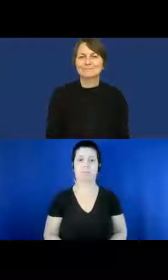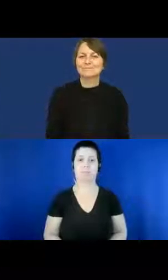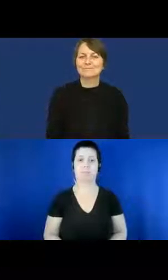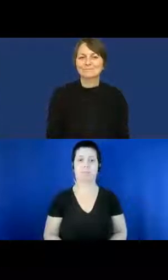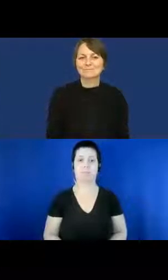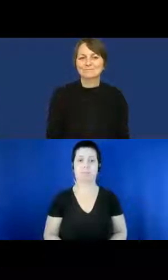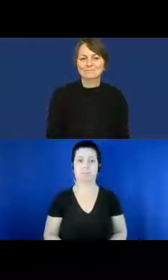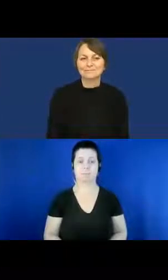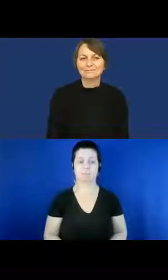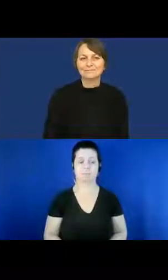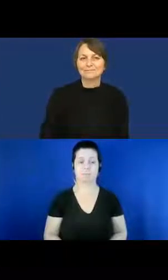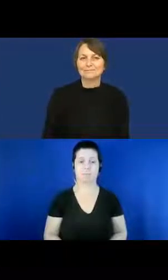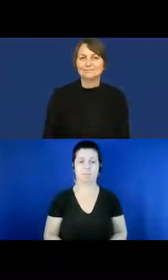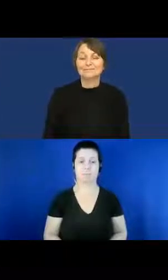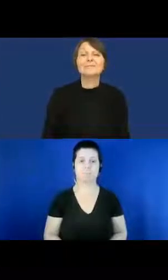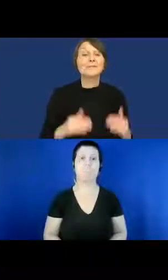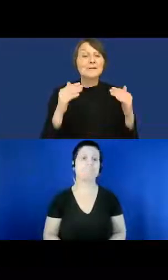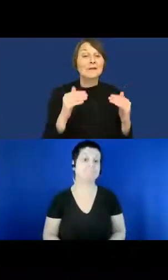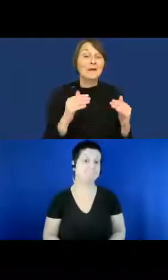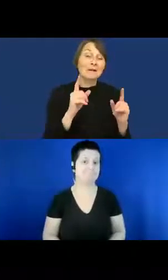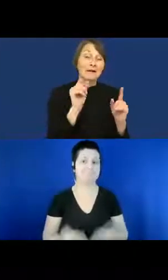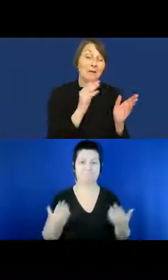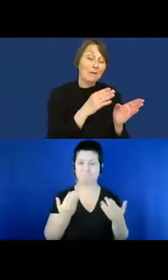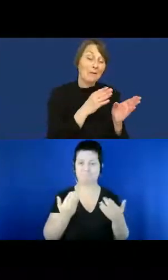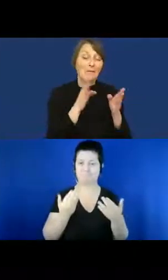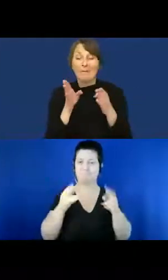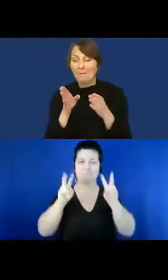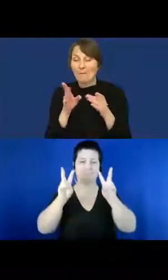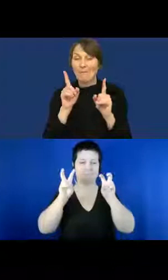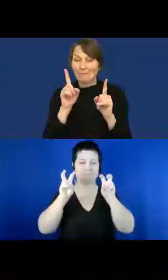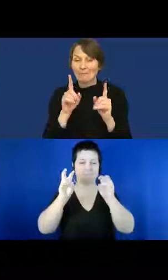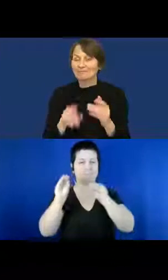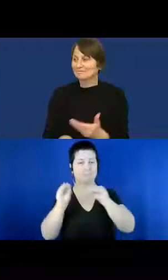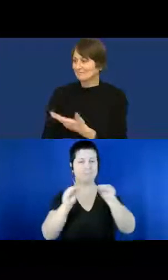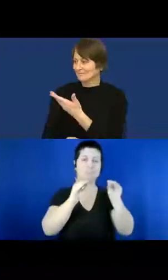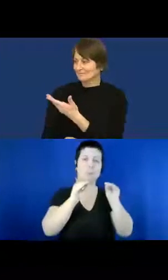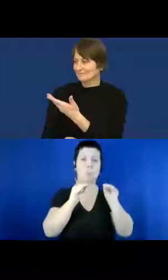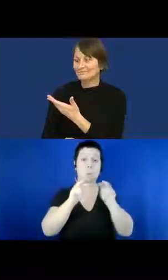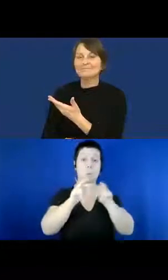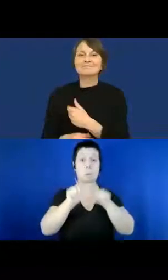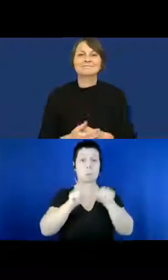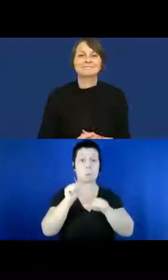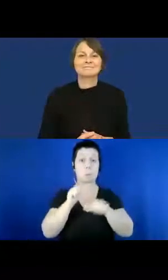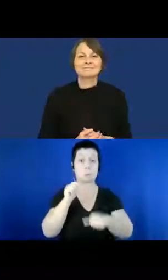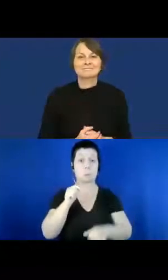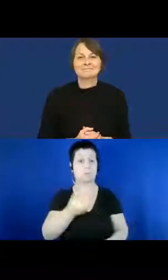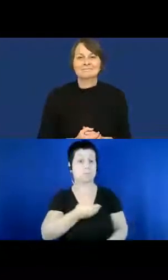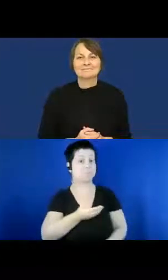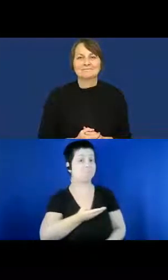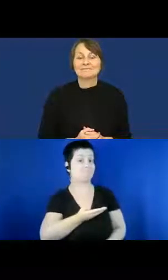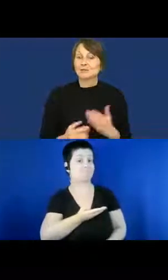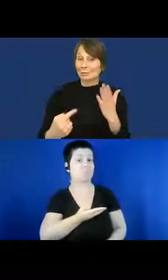But let's switch topics a little bit and talk more about how technology can support